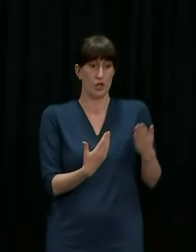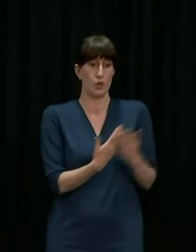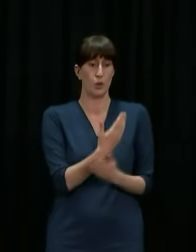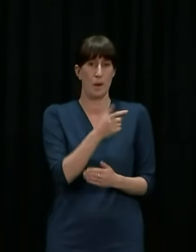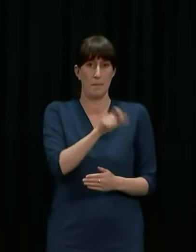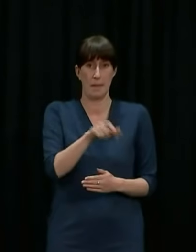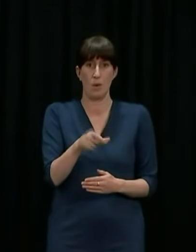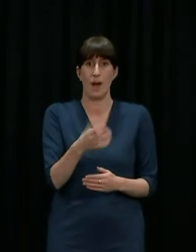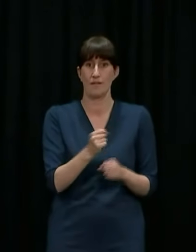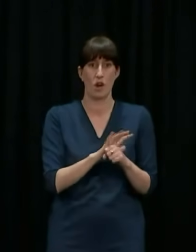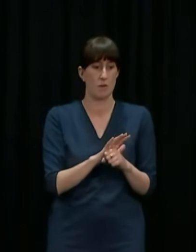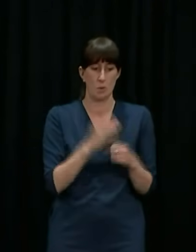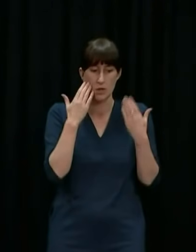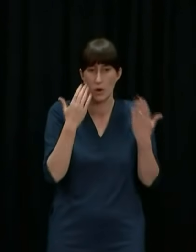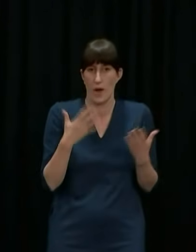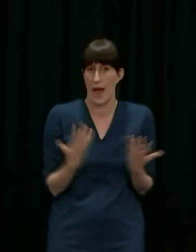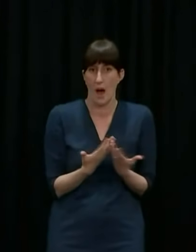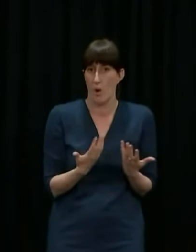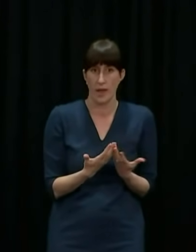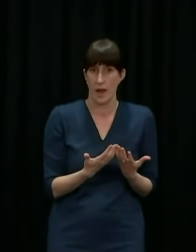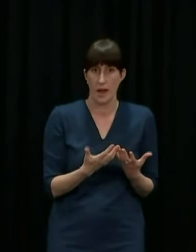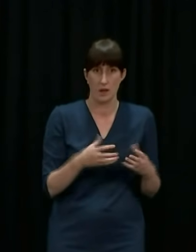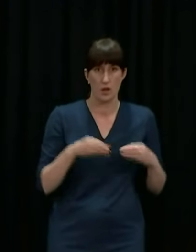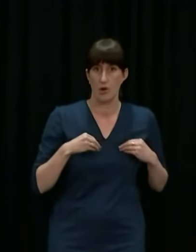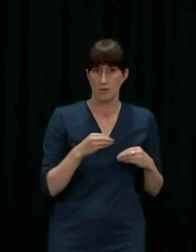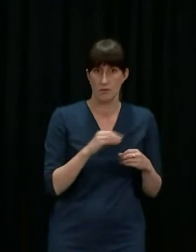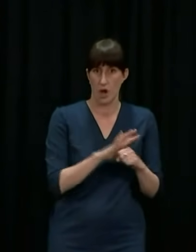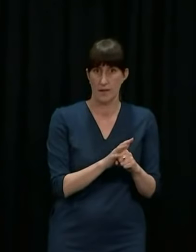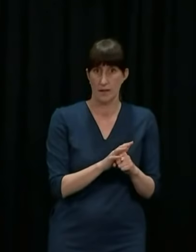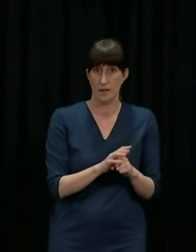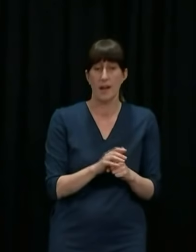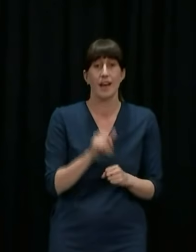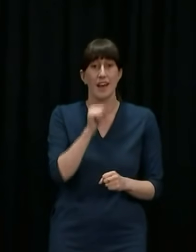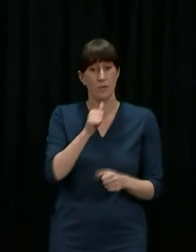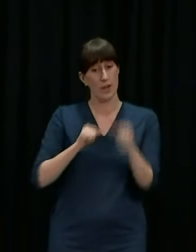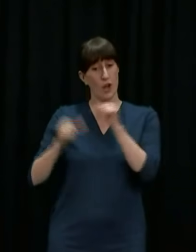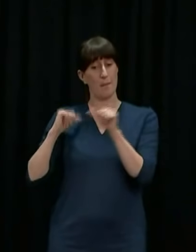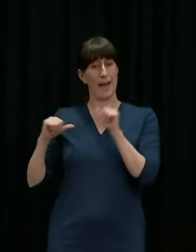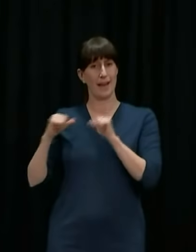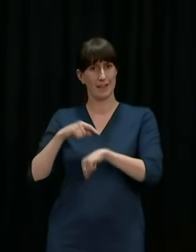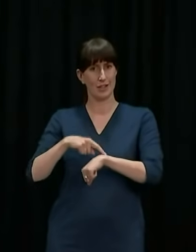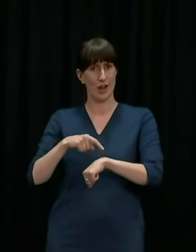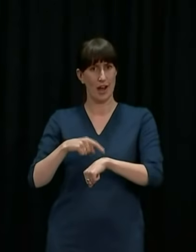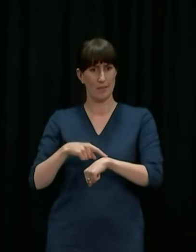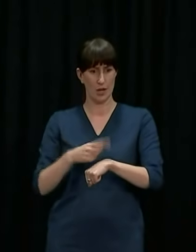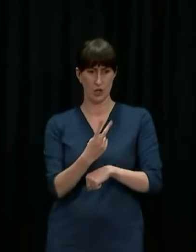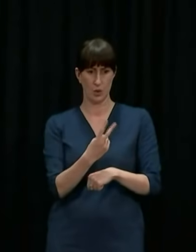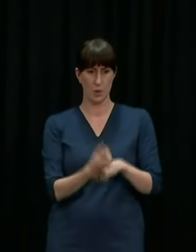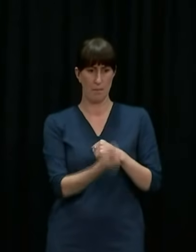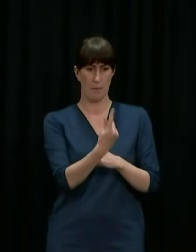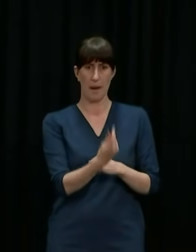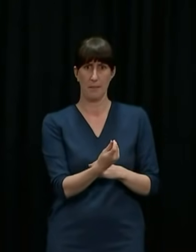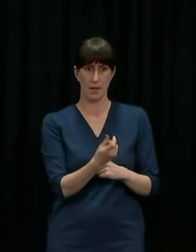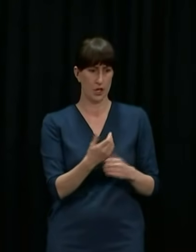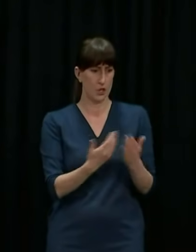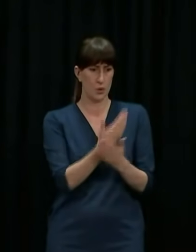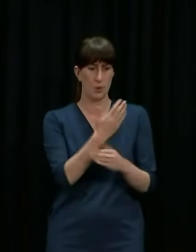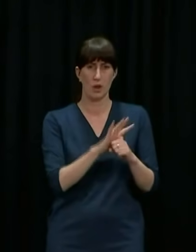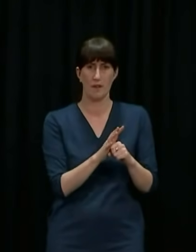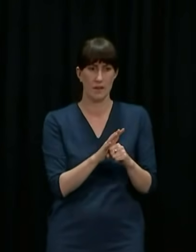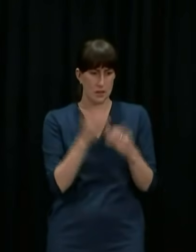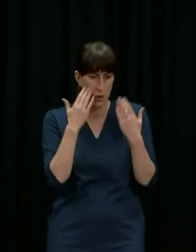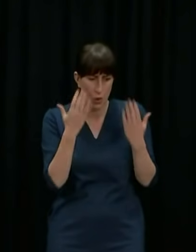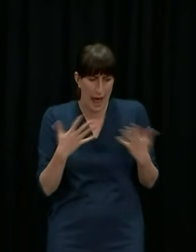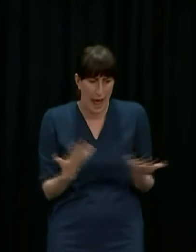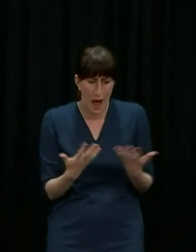back to prior to this current outbreak that we were dealing with, if we saw 2 cases popping up in the middle of the Waikato, we didn't know the origins of them, then we would be looking